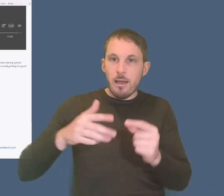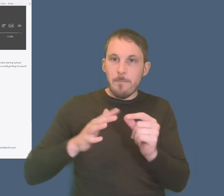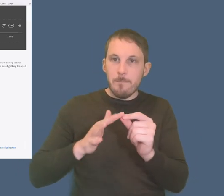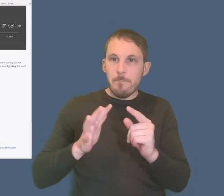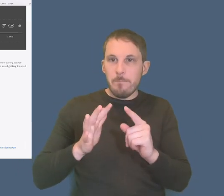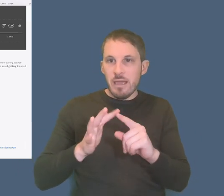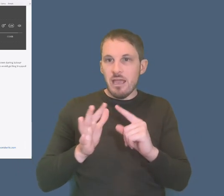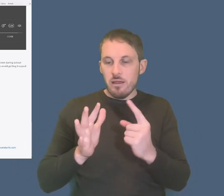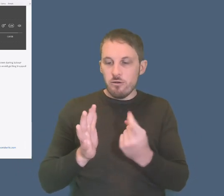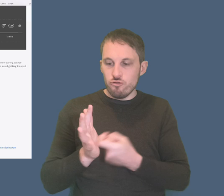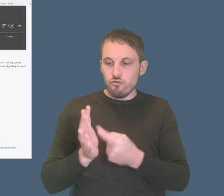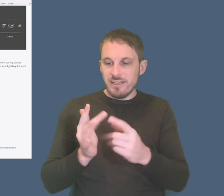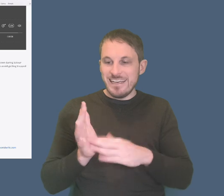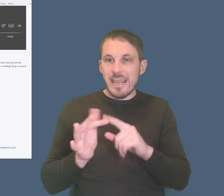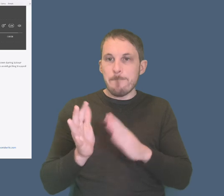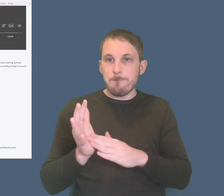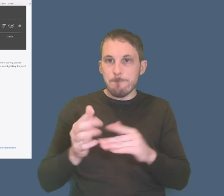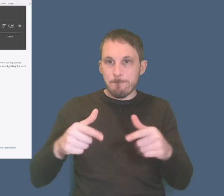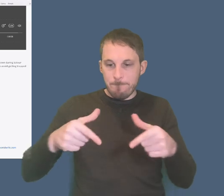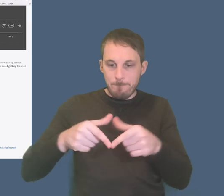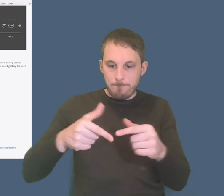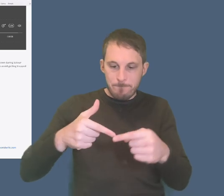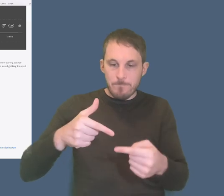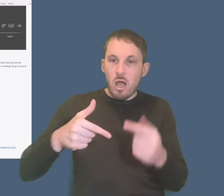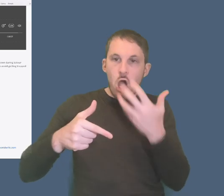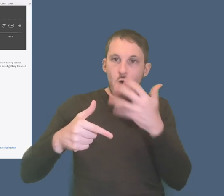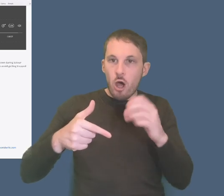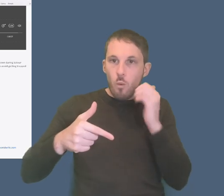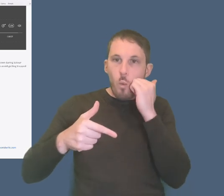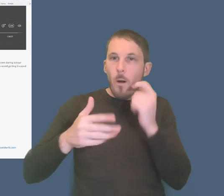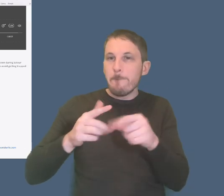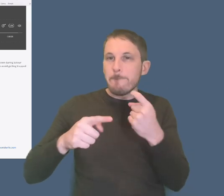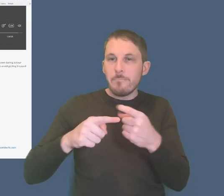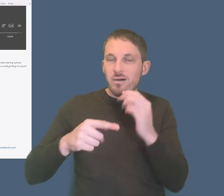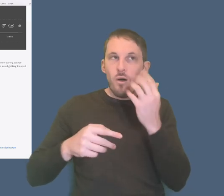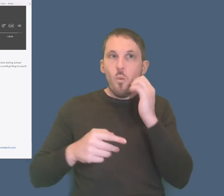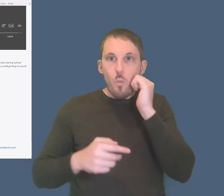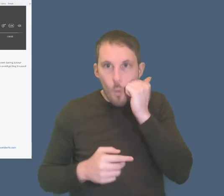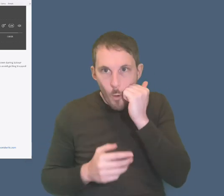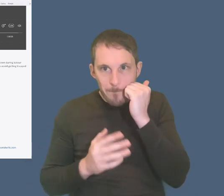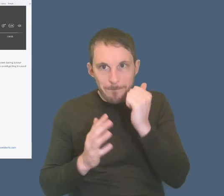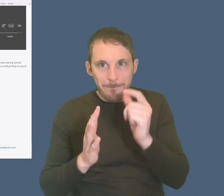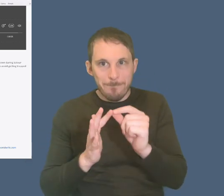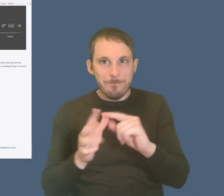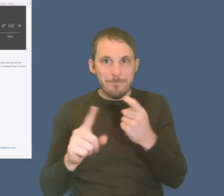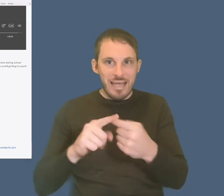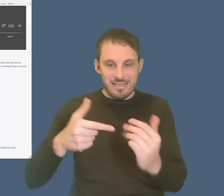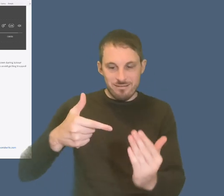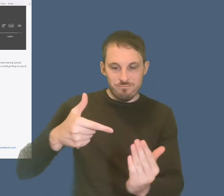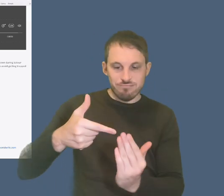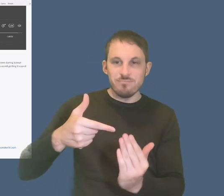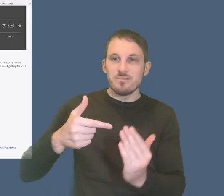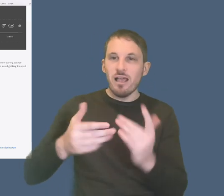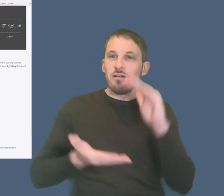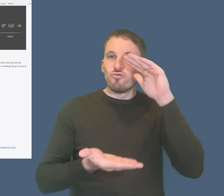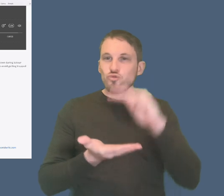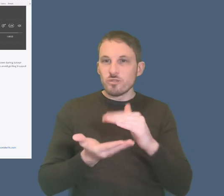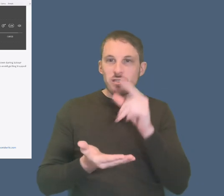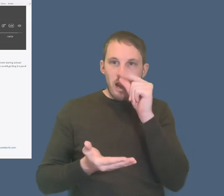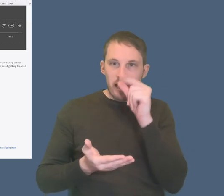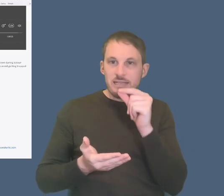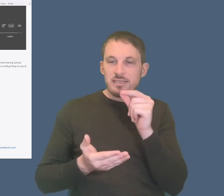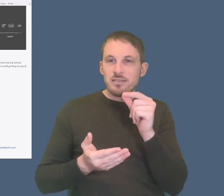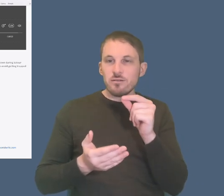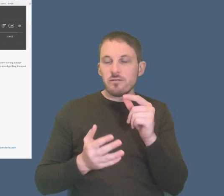Dahlen, and that's proven to reduce the likelihood of third and fourth degree tears. So using the warm